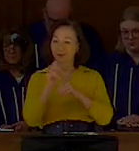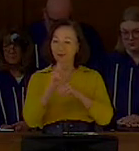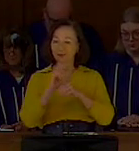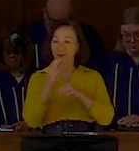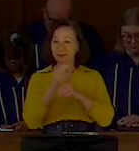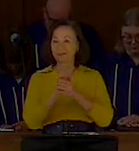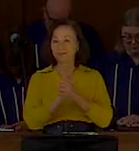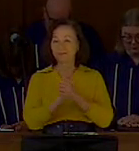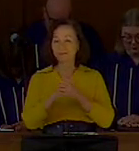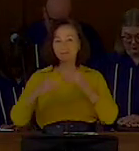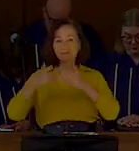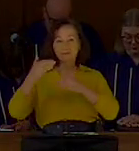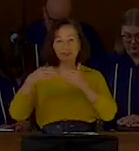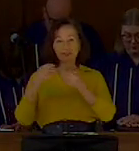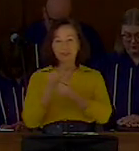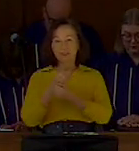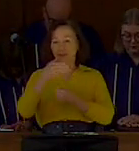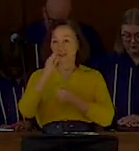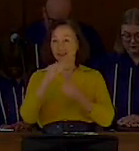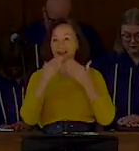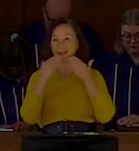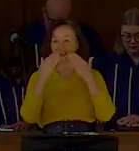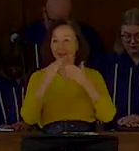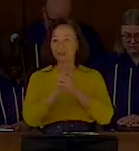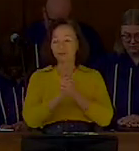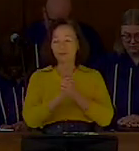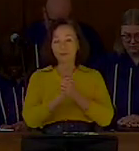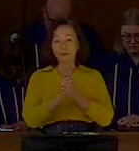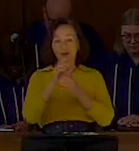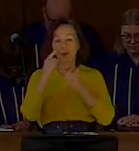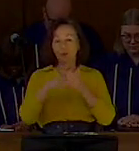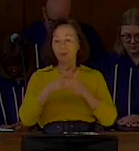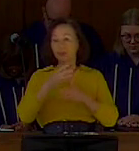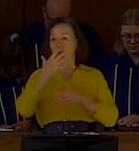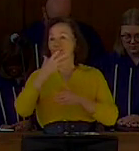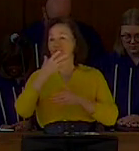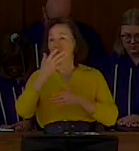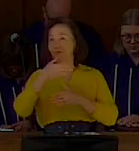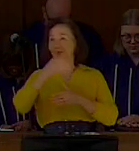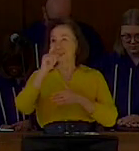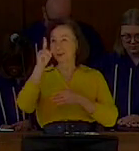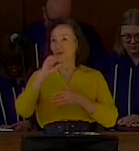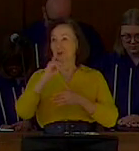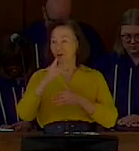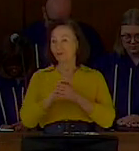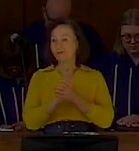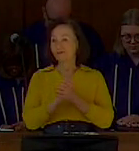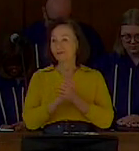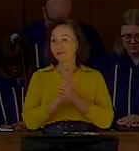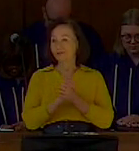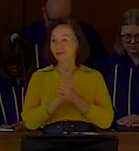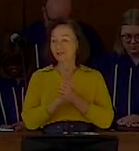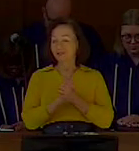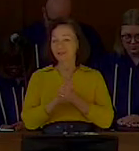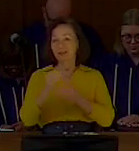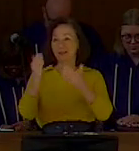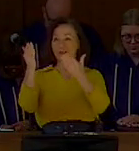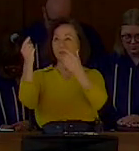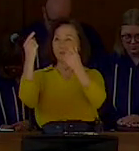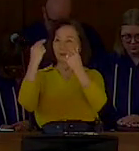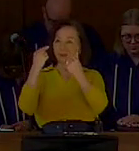pray. Gracious and loving God, thank you so very much. What an awesome God you are. Just to pour down blessing